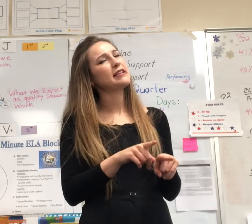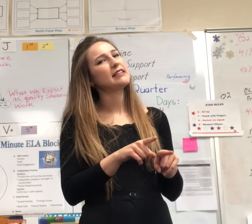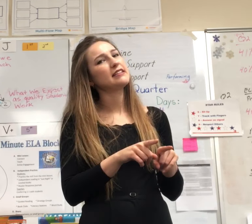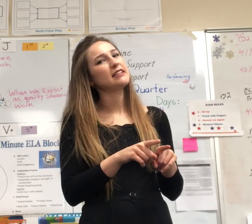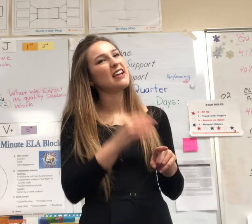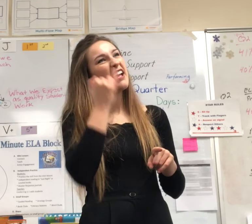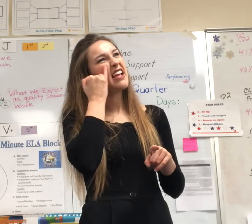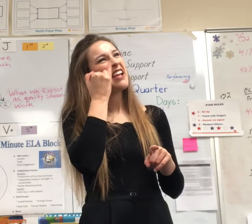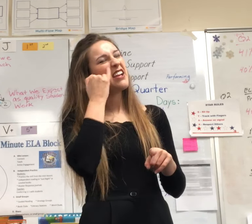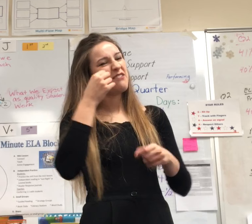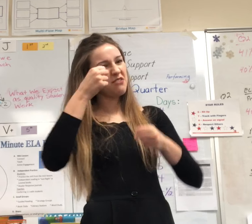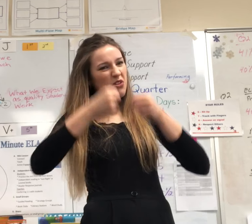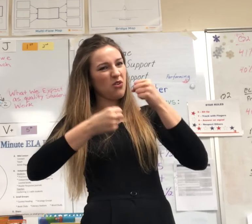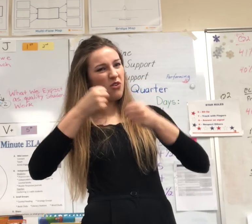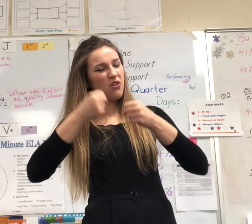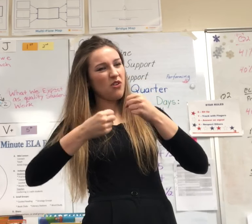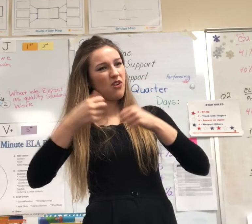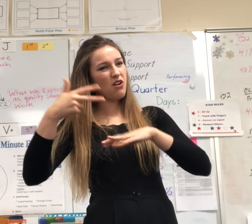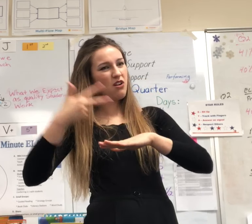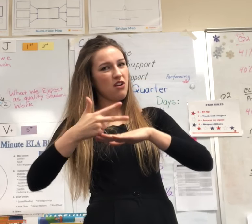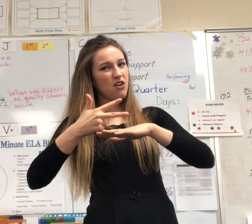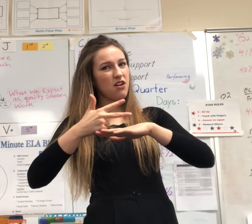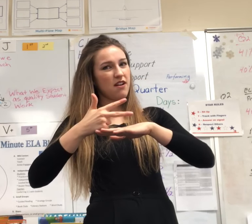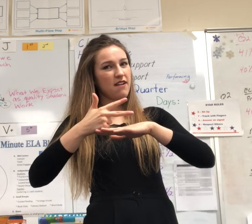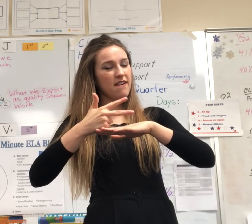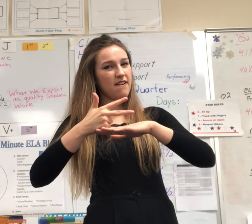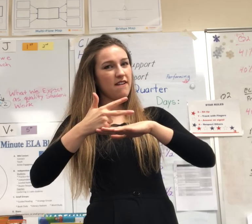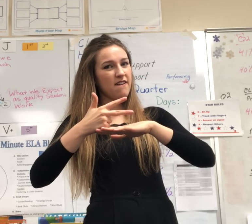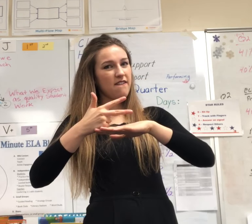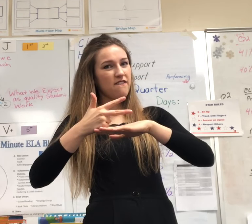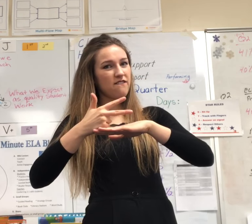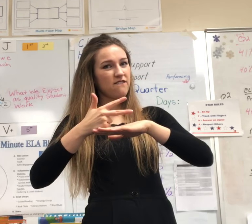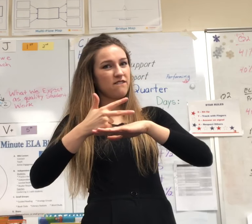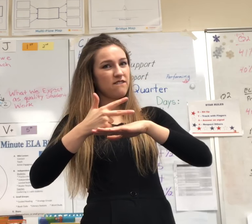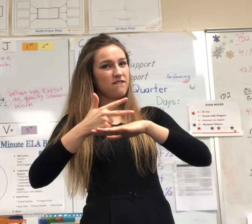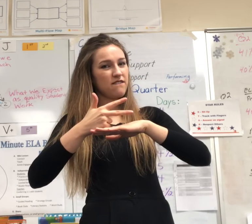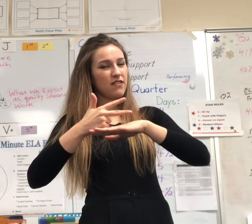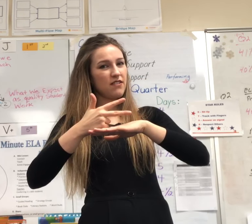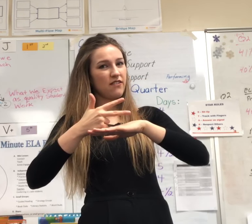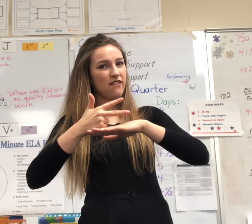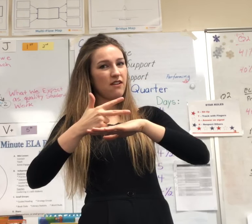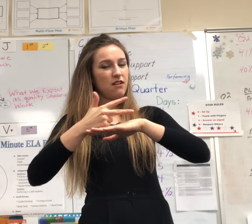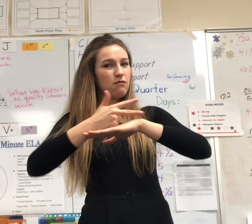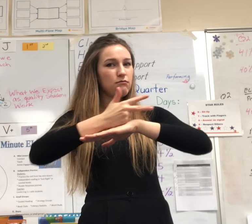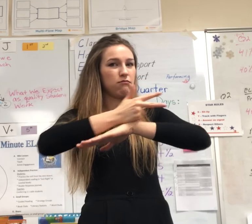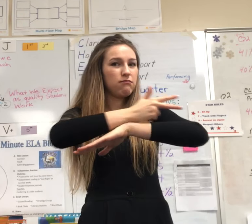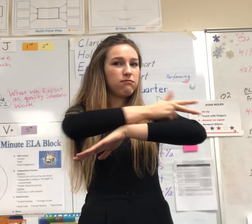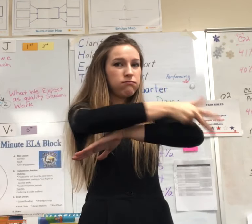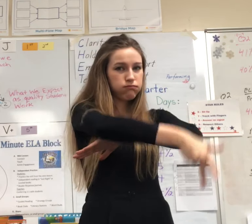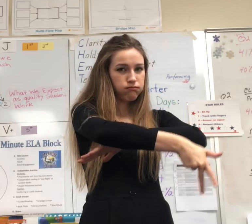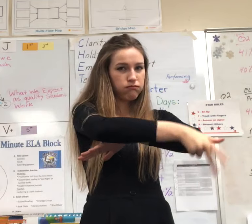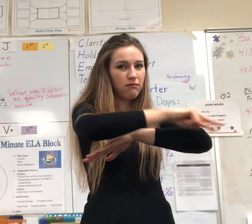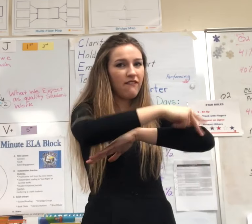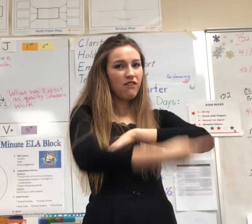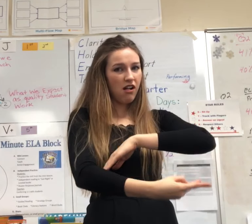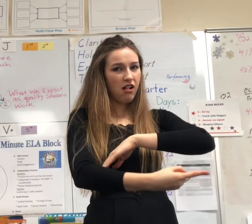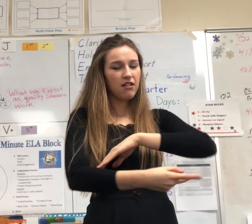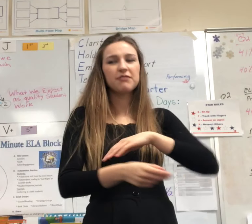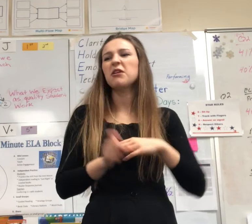car falls because you put too many washes on it? Well, then you just pick it back up, put it back up there.